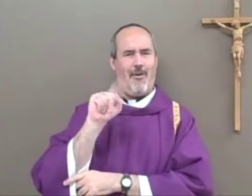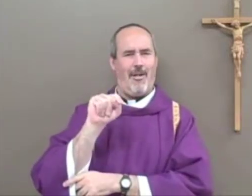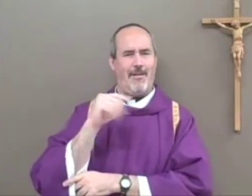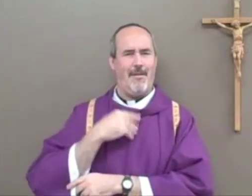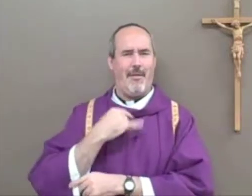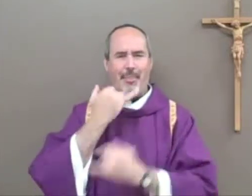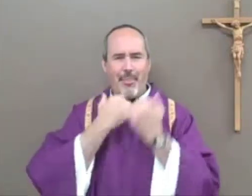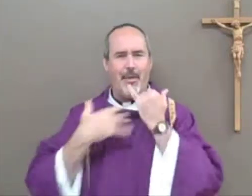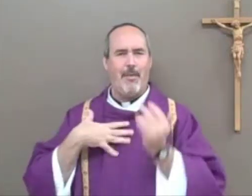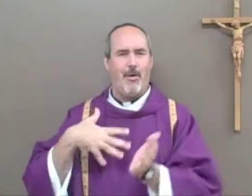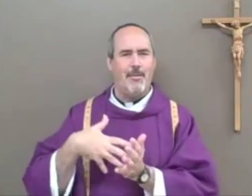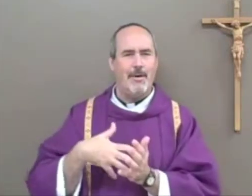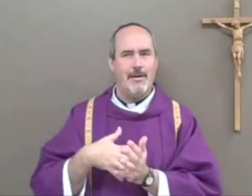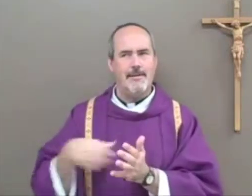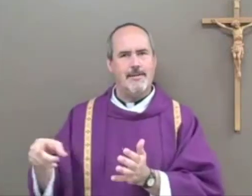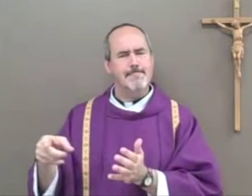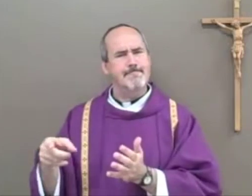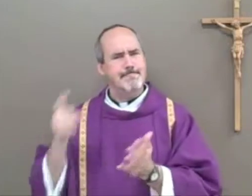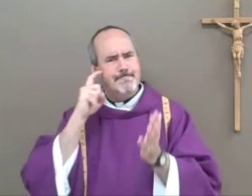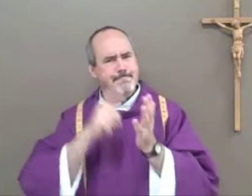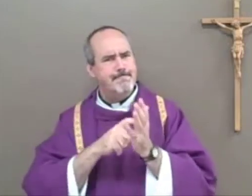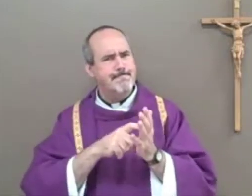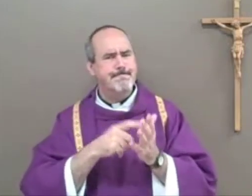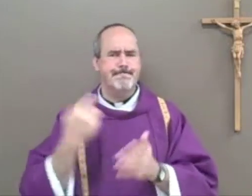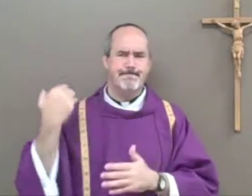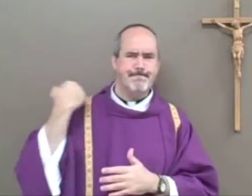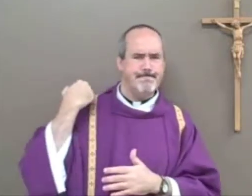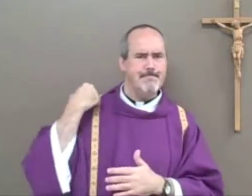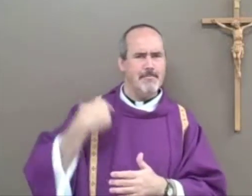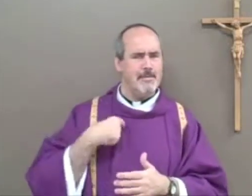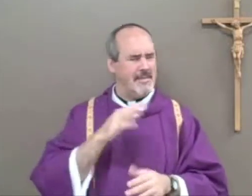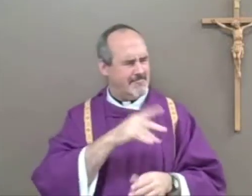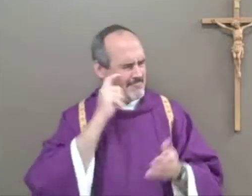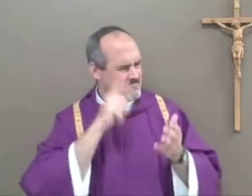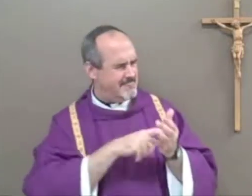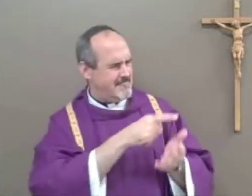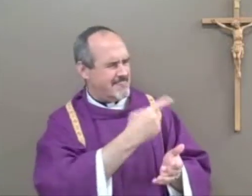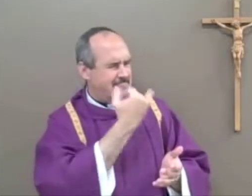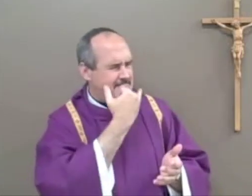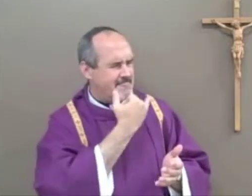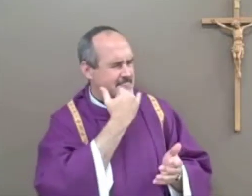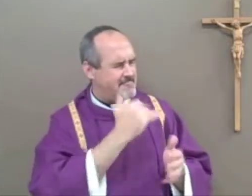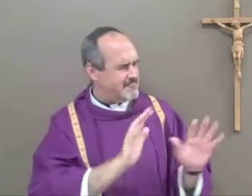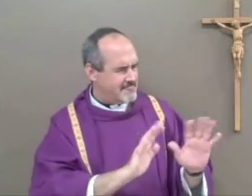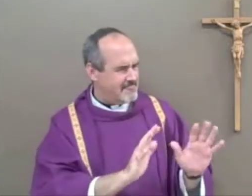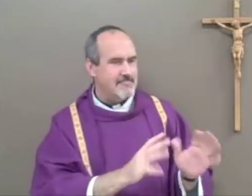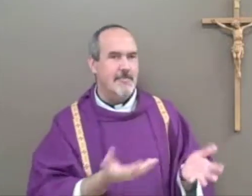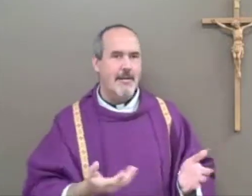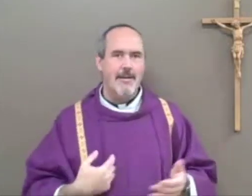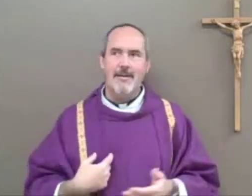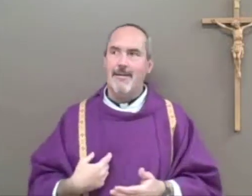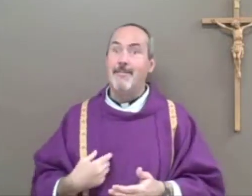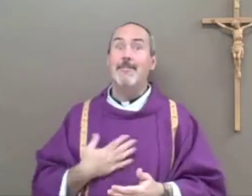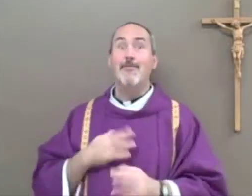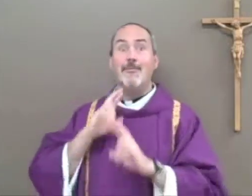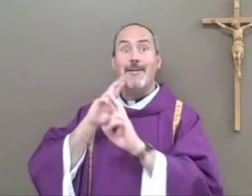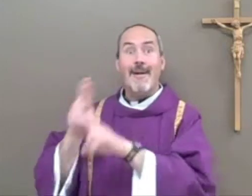When someone points out one of my faults or one of my weaknesses and tries to tell me about it or explain it to me,